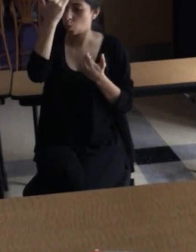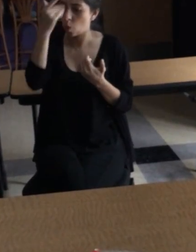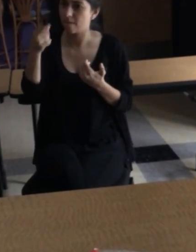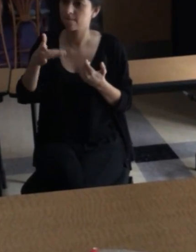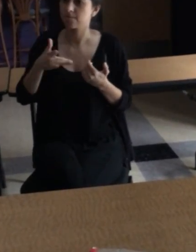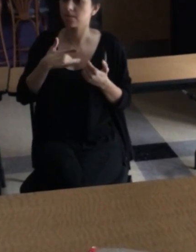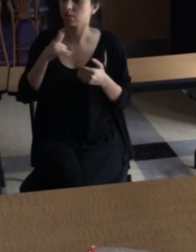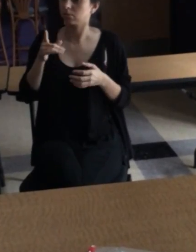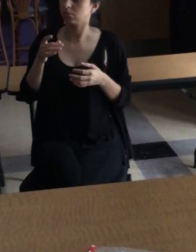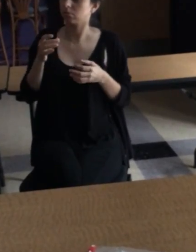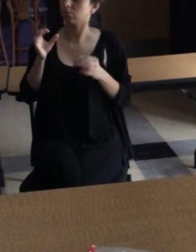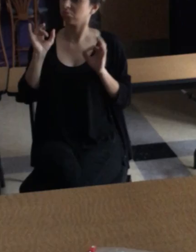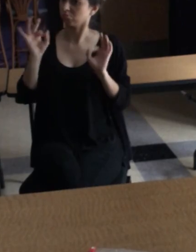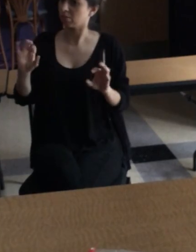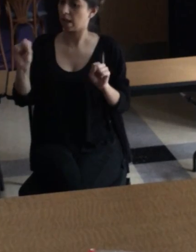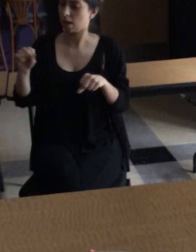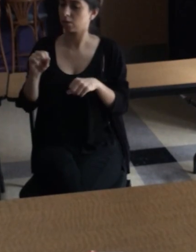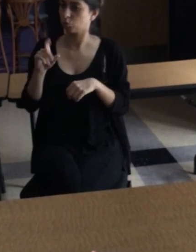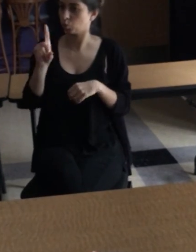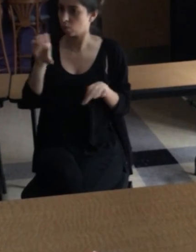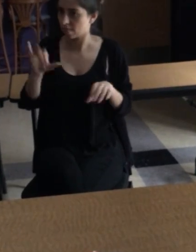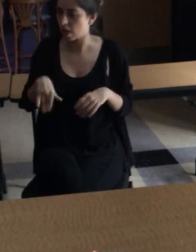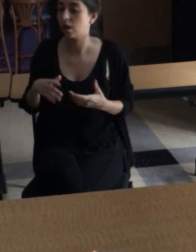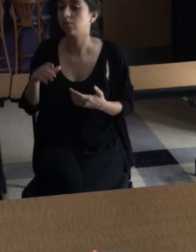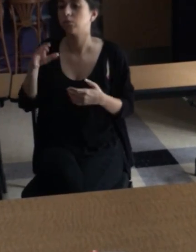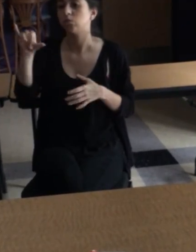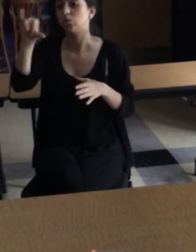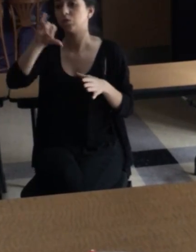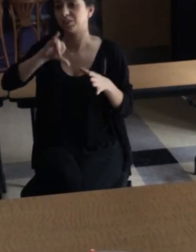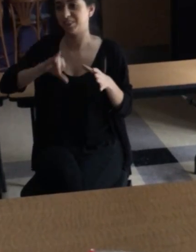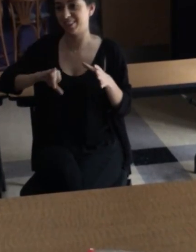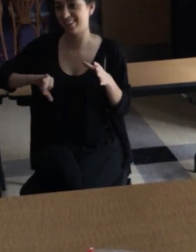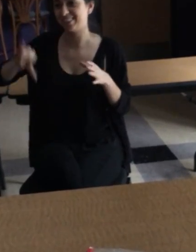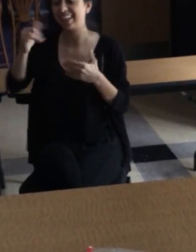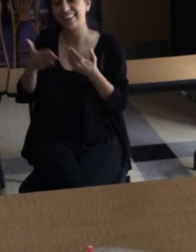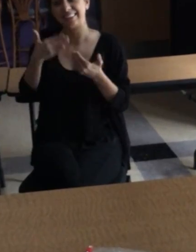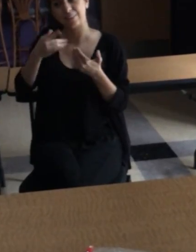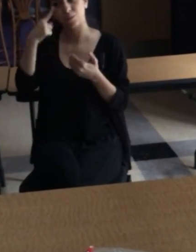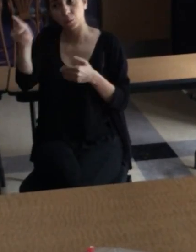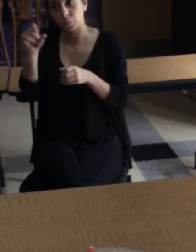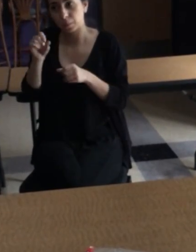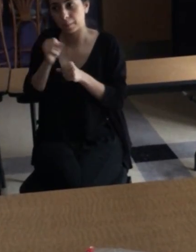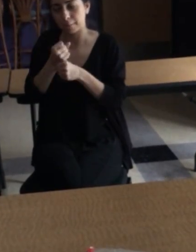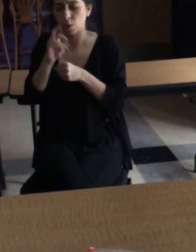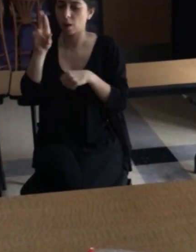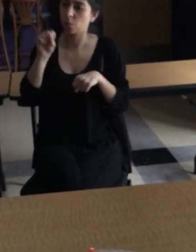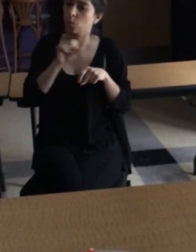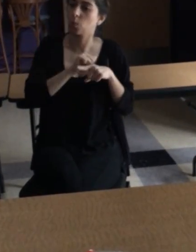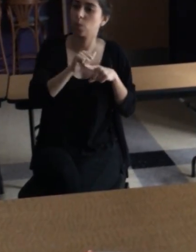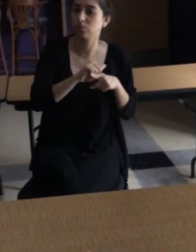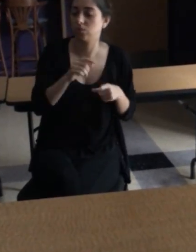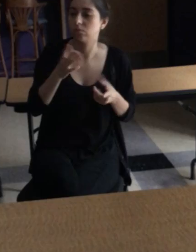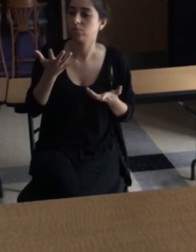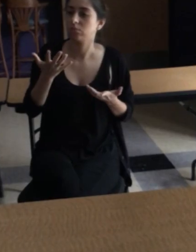mastery of. Pick a sauce that's easy for you to execute or that you could practice. Keep it